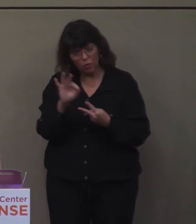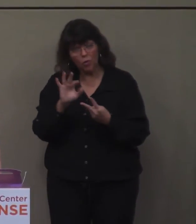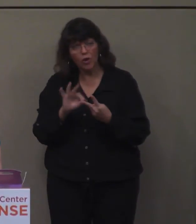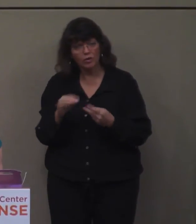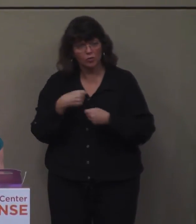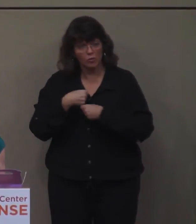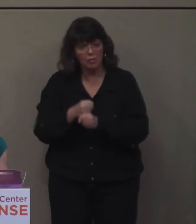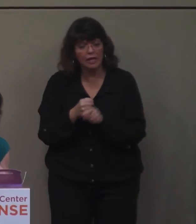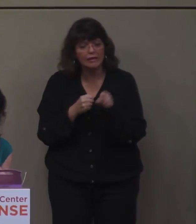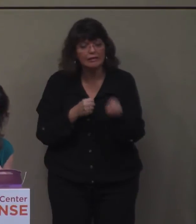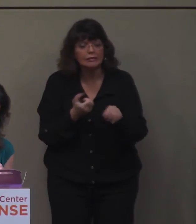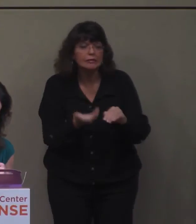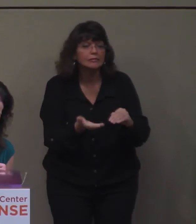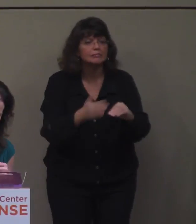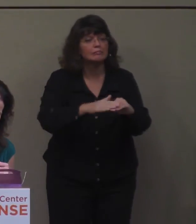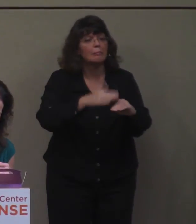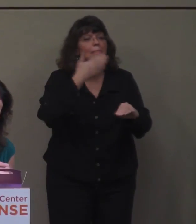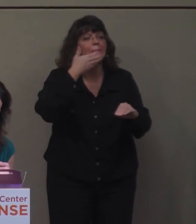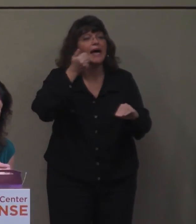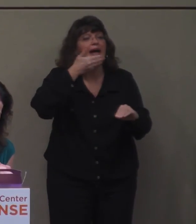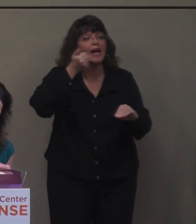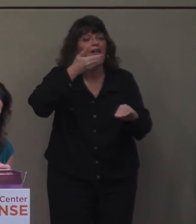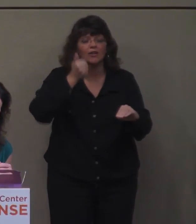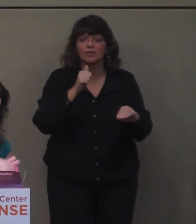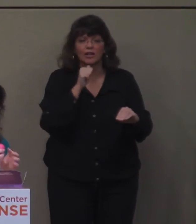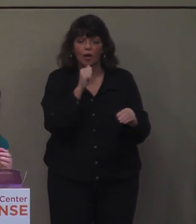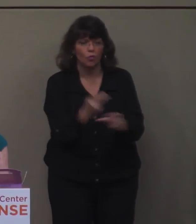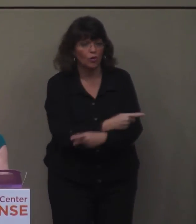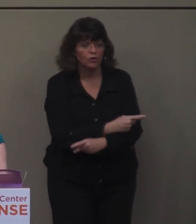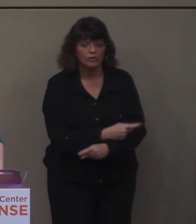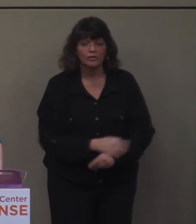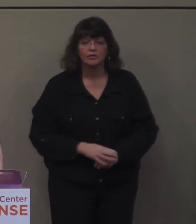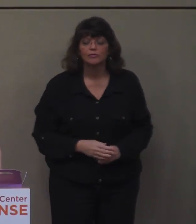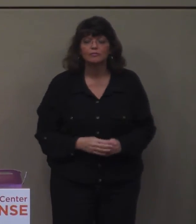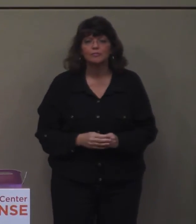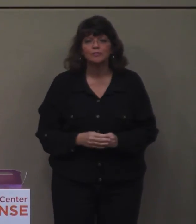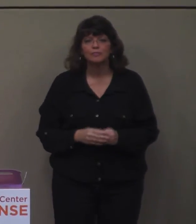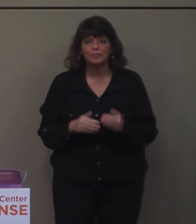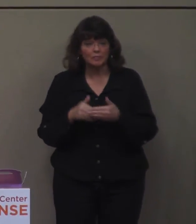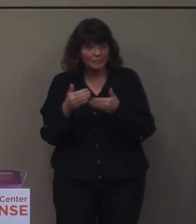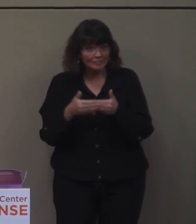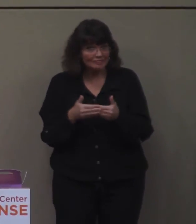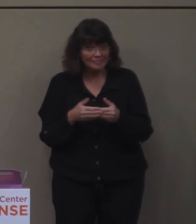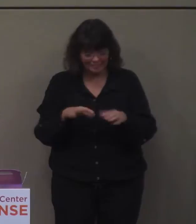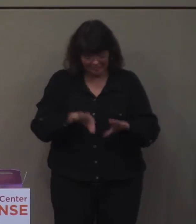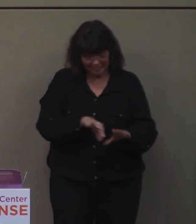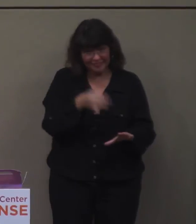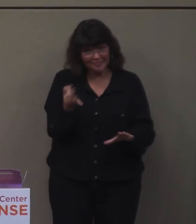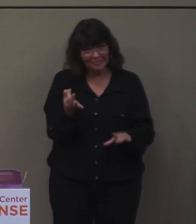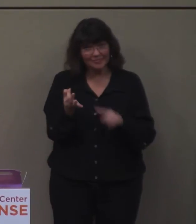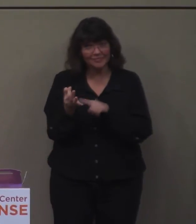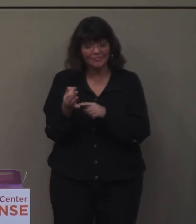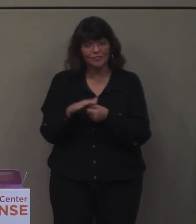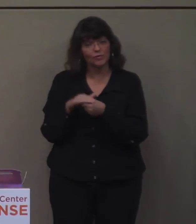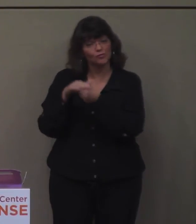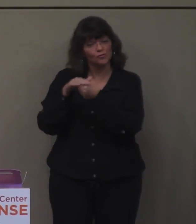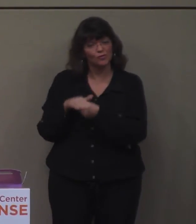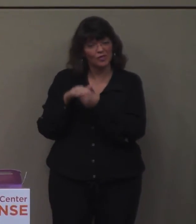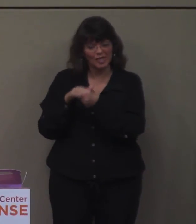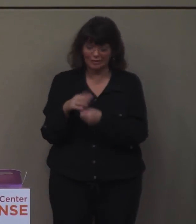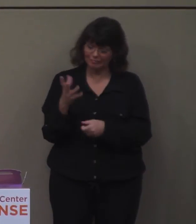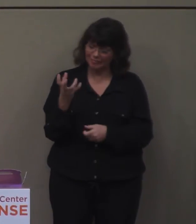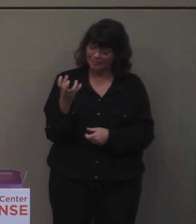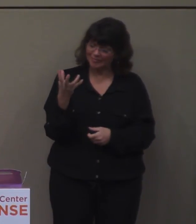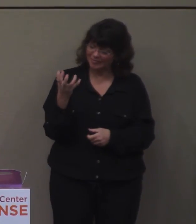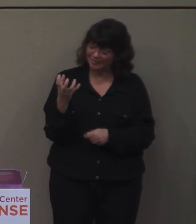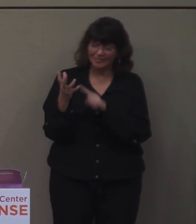The next little item in my bucket is I have a little stress ball. And this little stress ball, he's here to remind